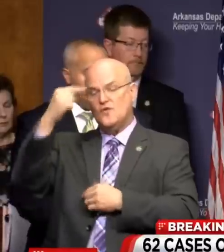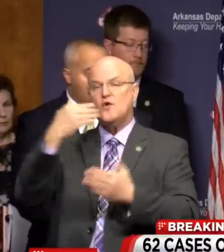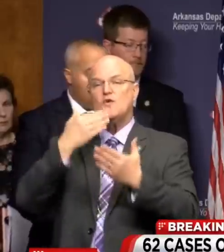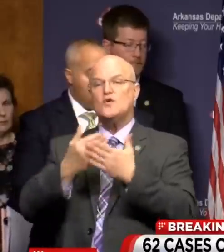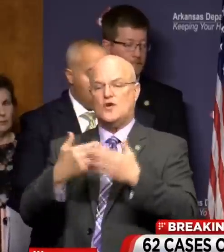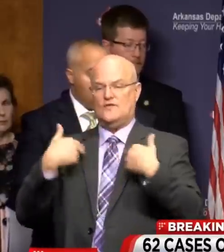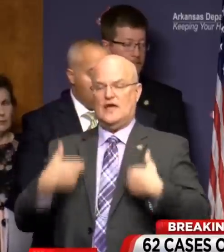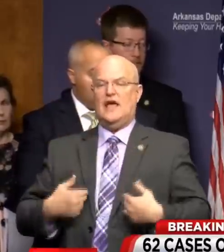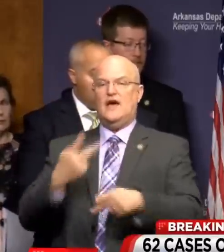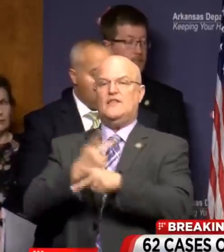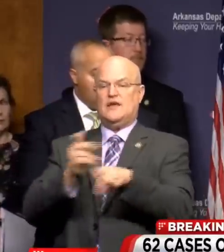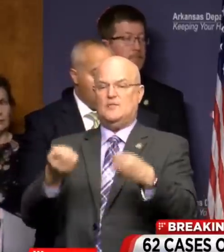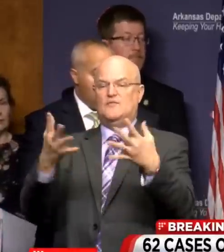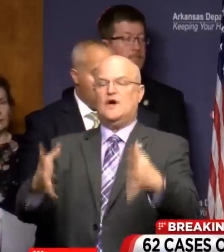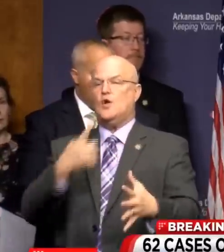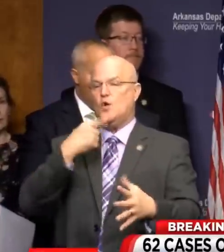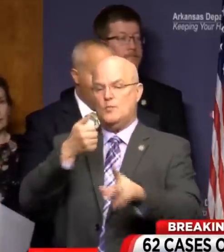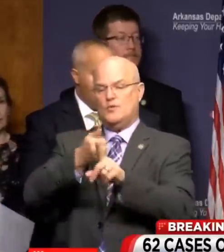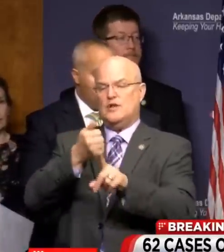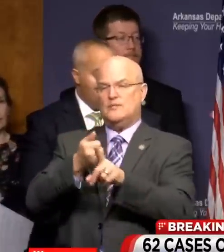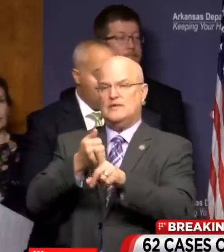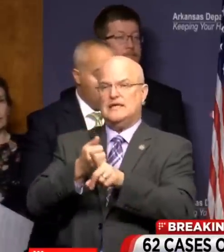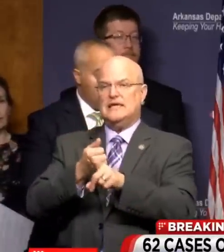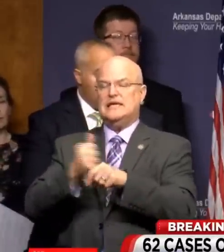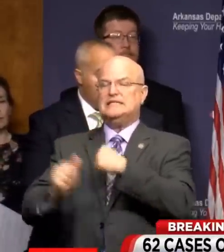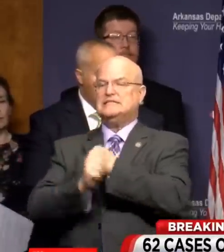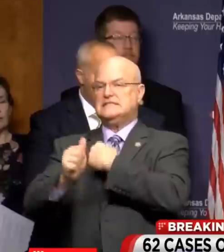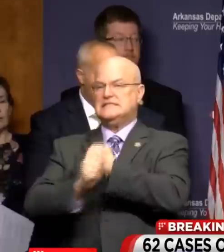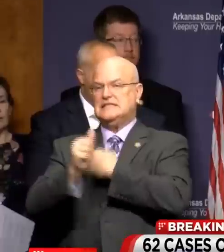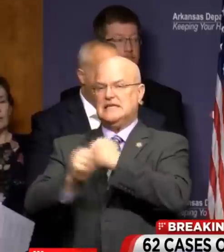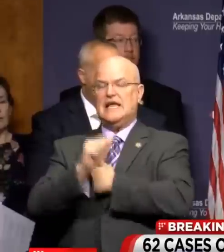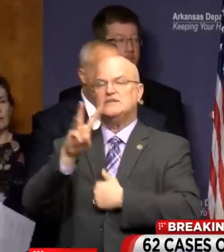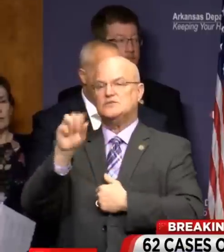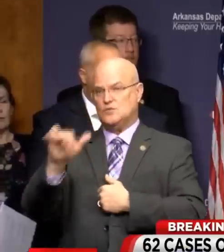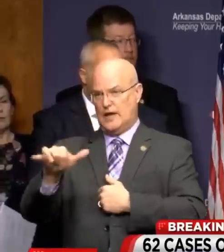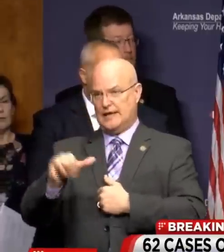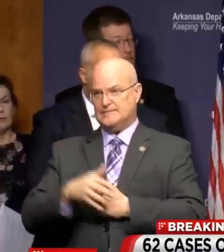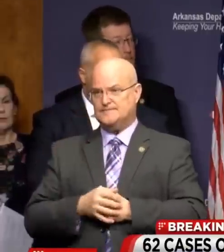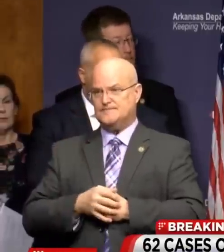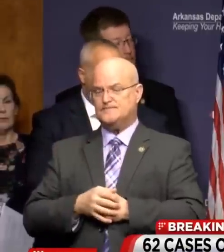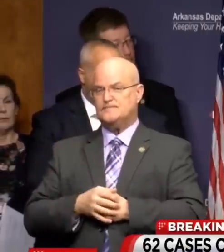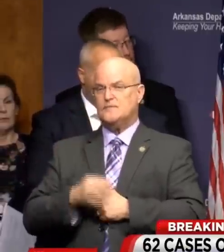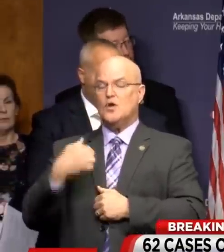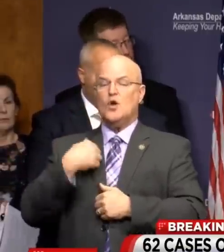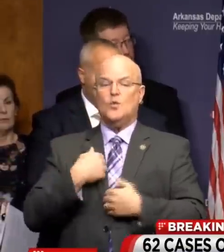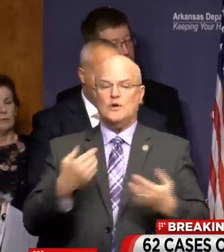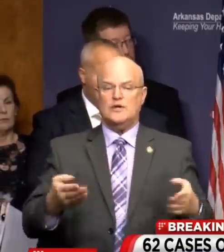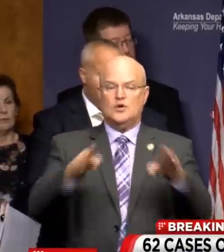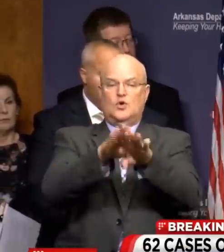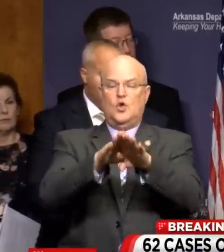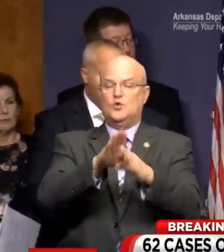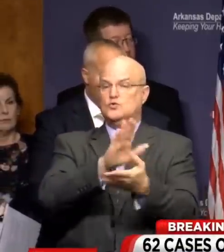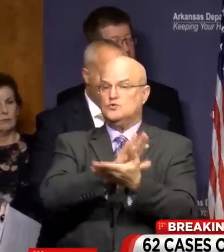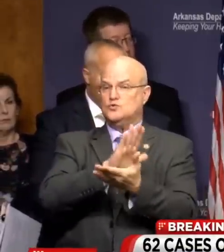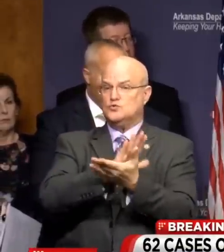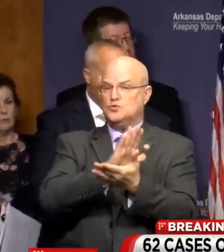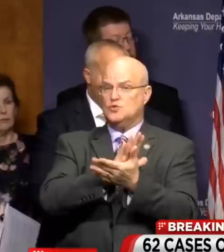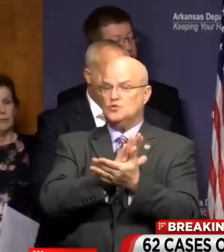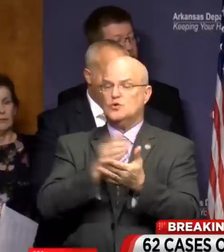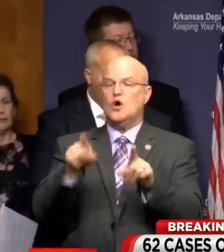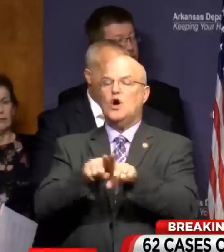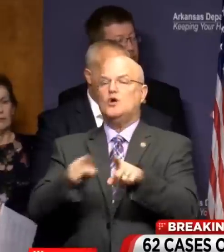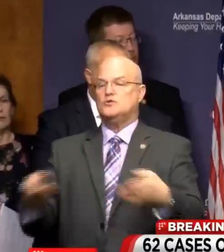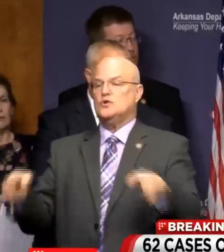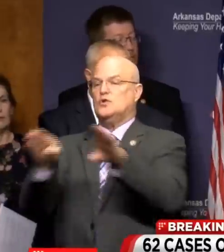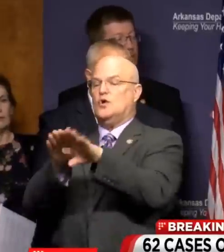good of our healthcare providers who are putting themselves in harm's way. And lastly, as we shut down schools, we're also shutting